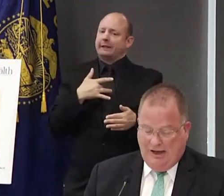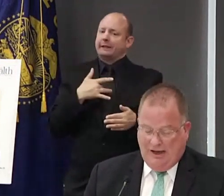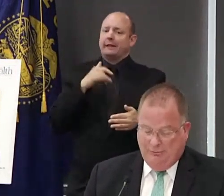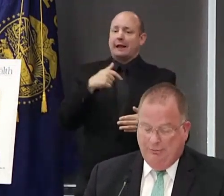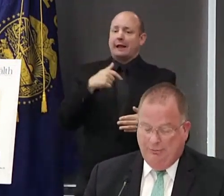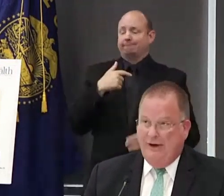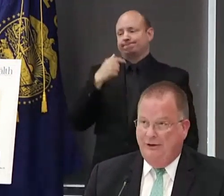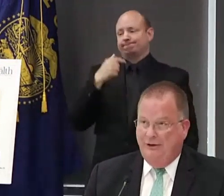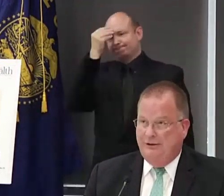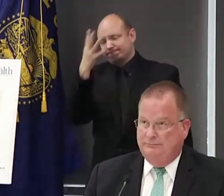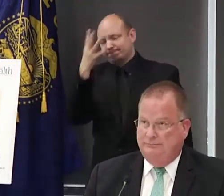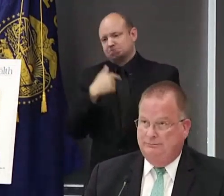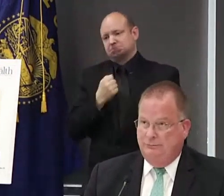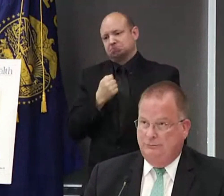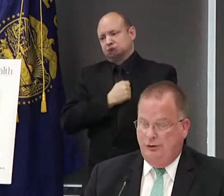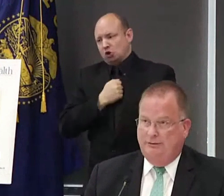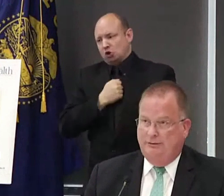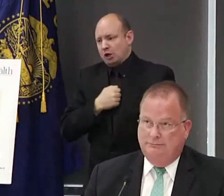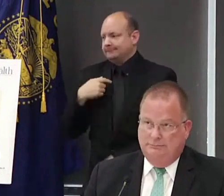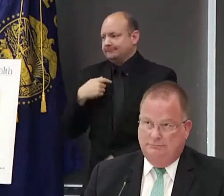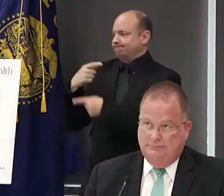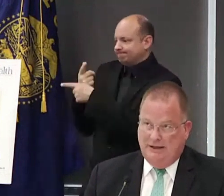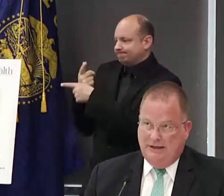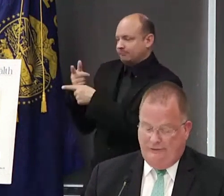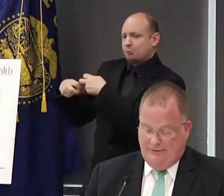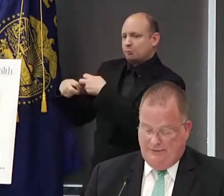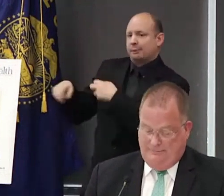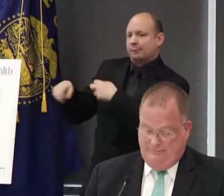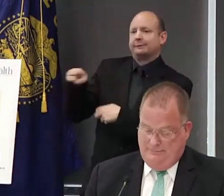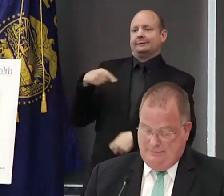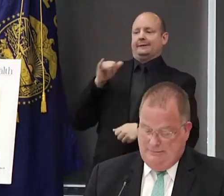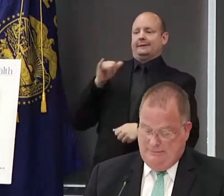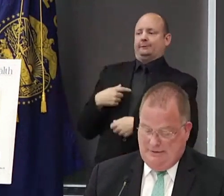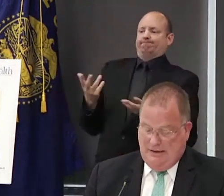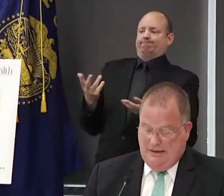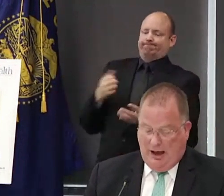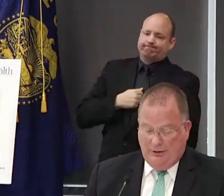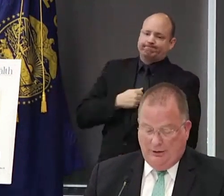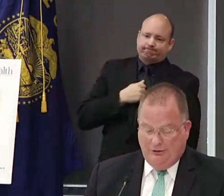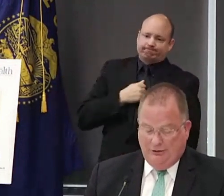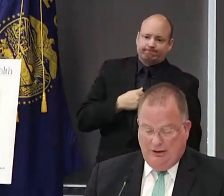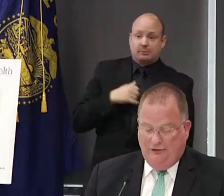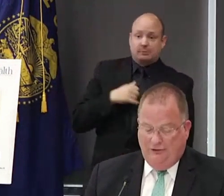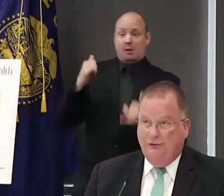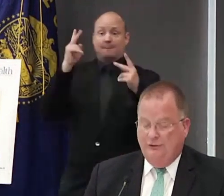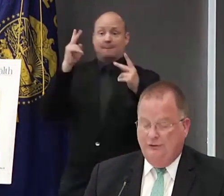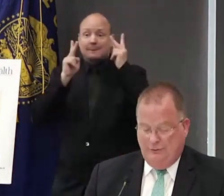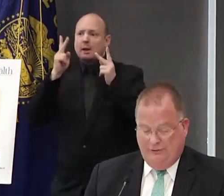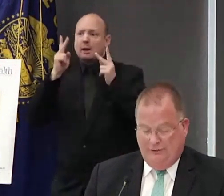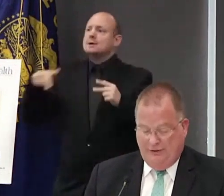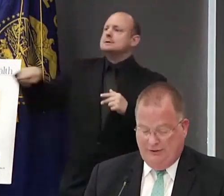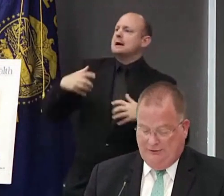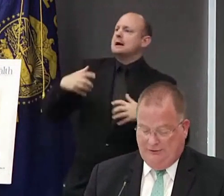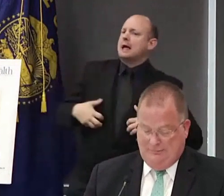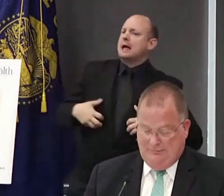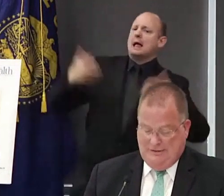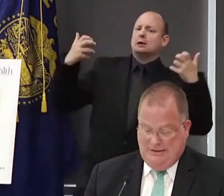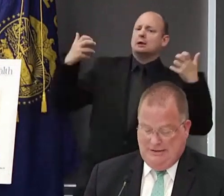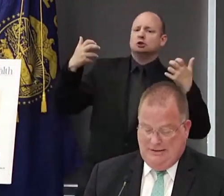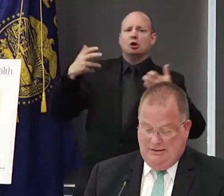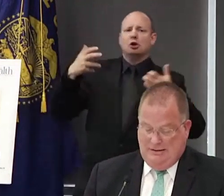This is a time when people are angry, hurting, and afraid. I want to acknowledge those very real